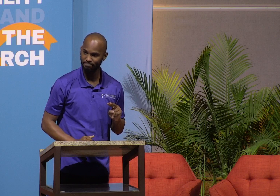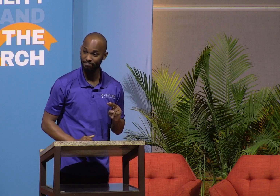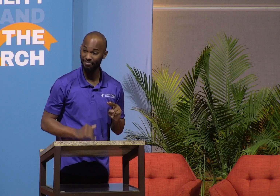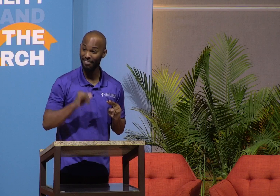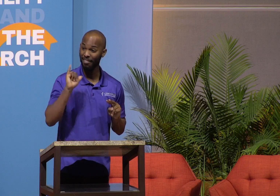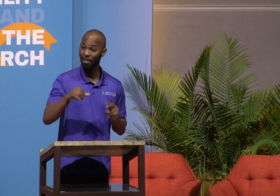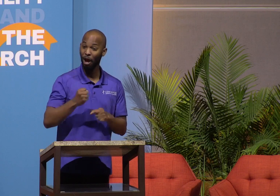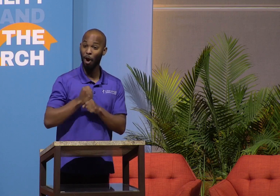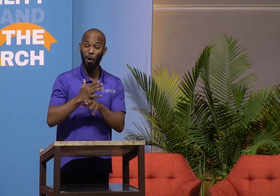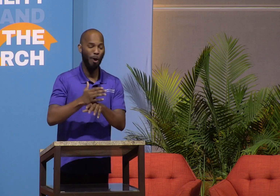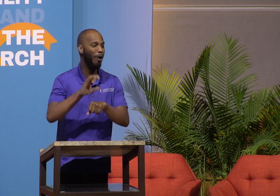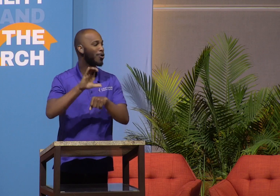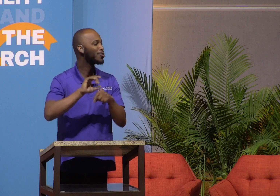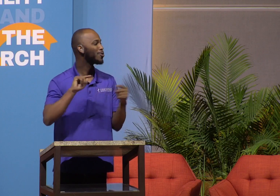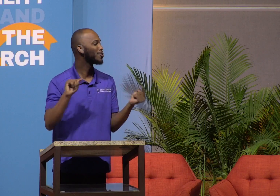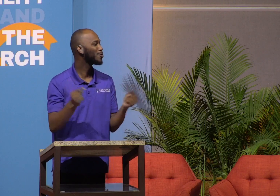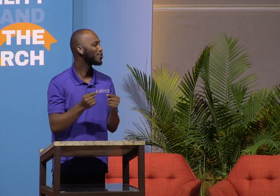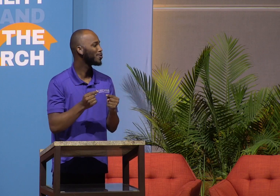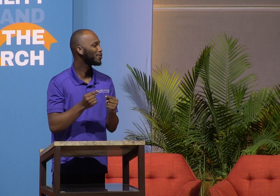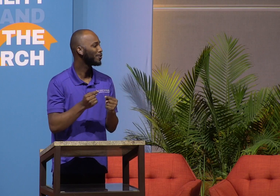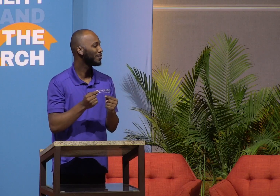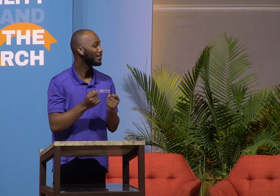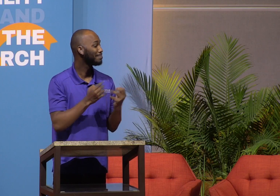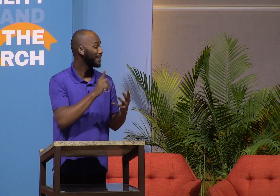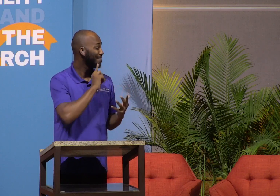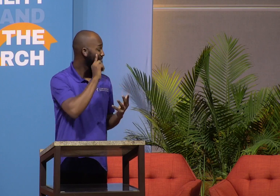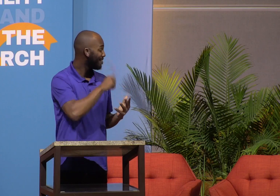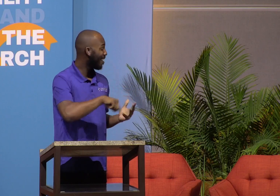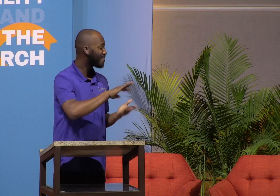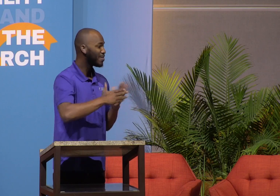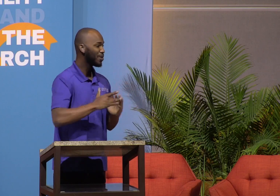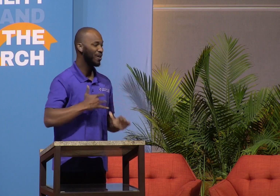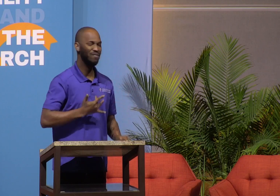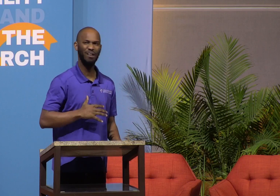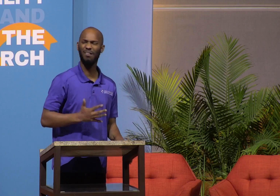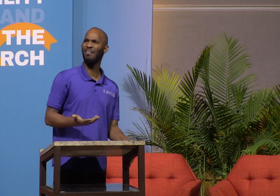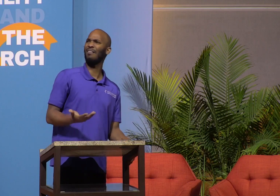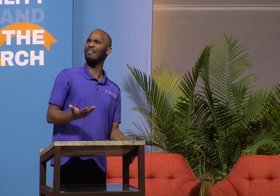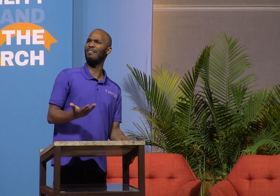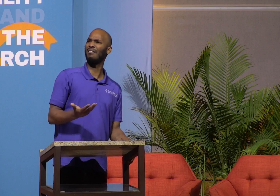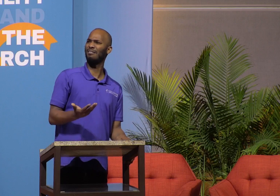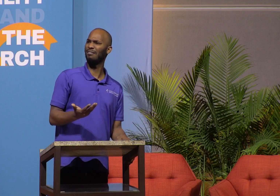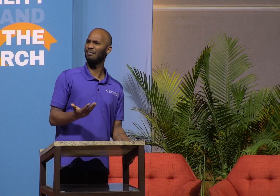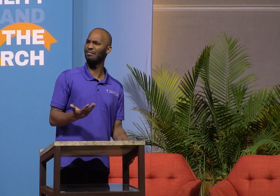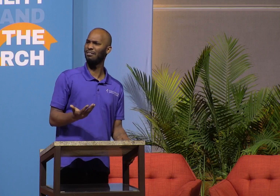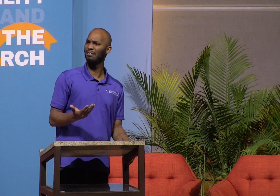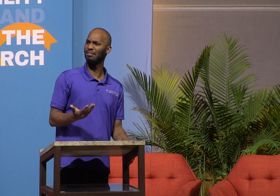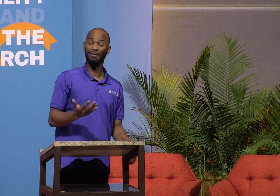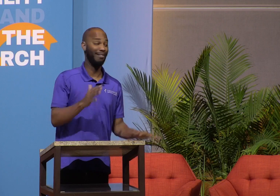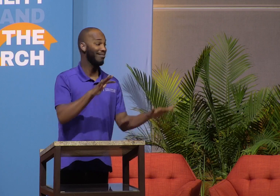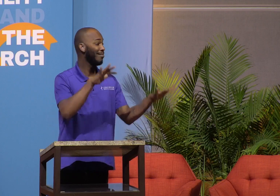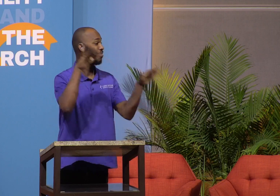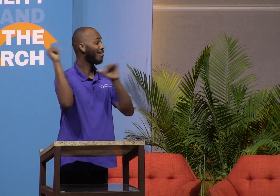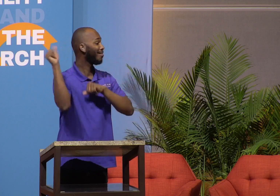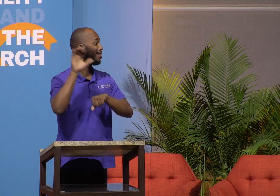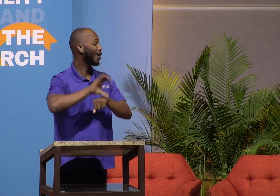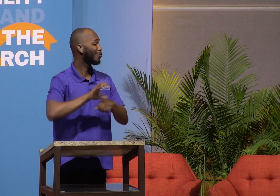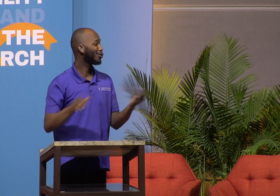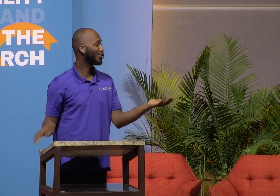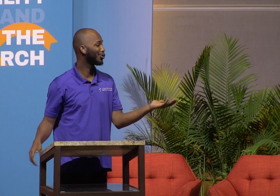And the pastor was like, oh yeah, this happened and this happened. And that really hurt us as the